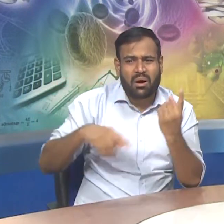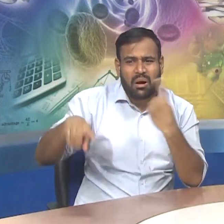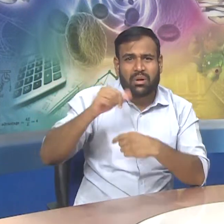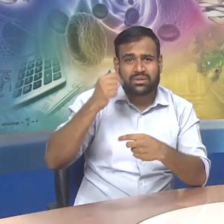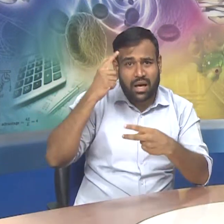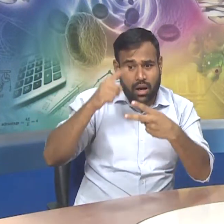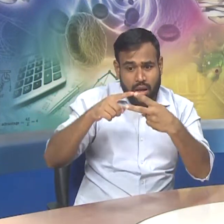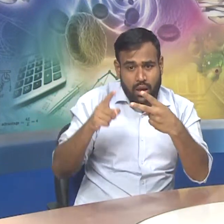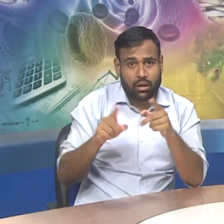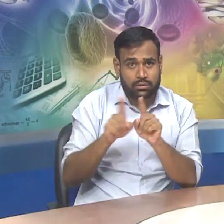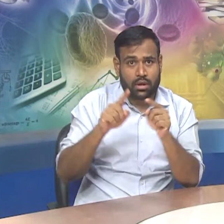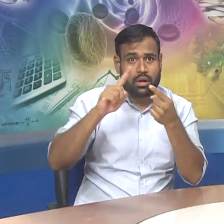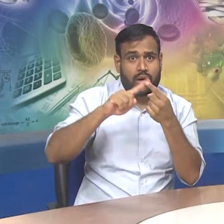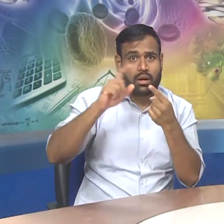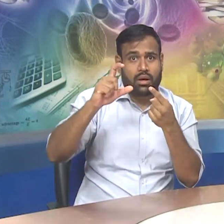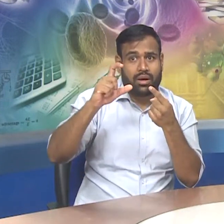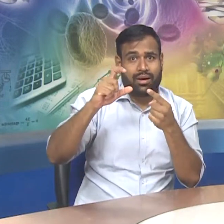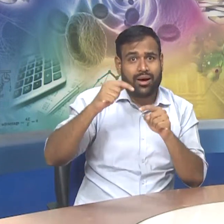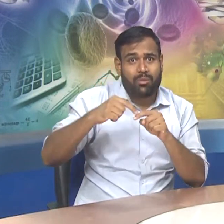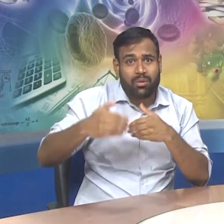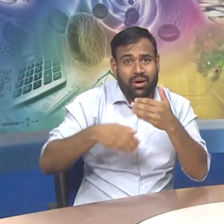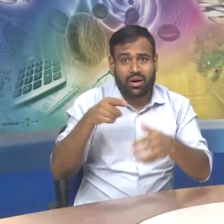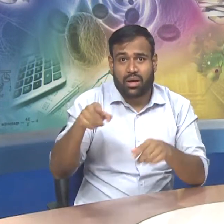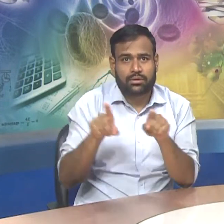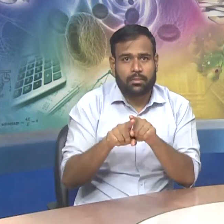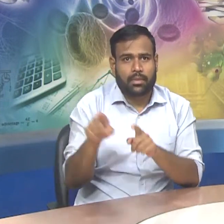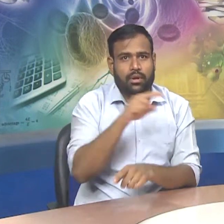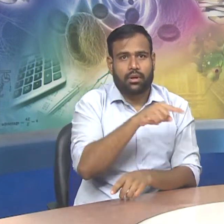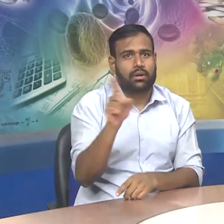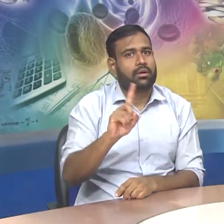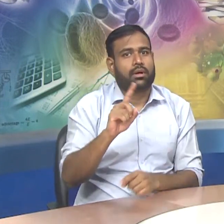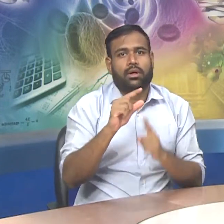legislative councils, they are not the members of the